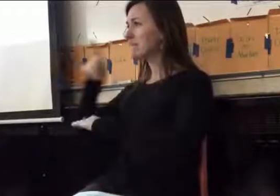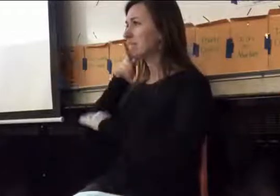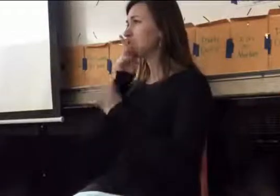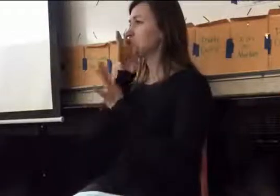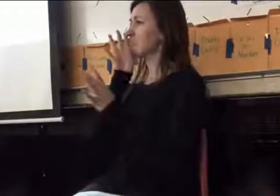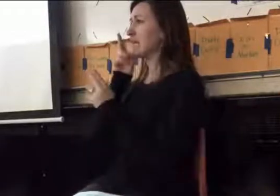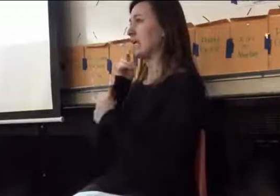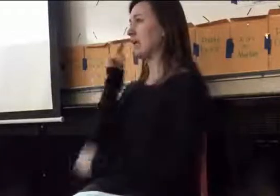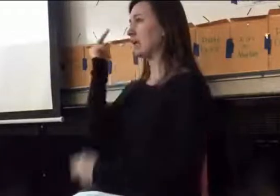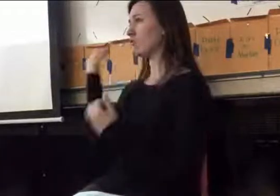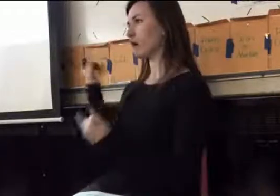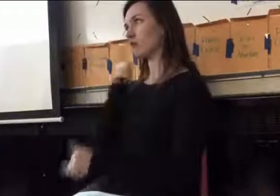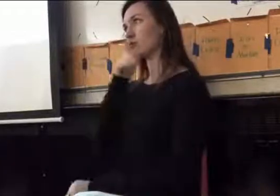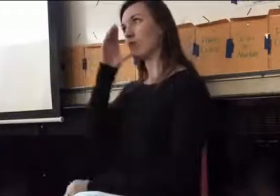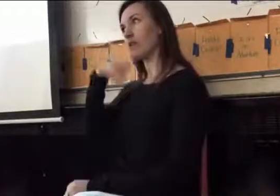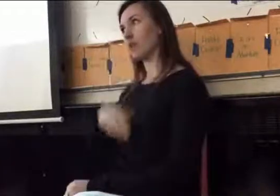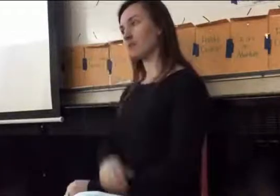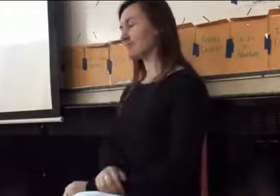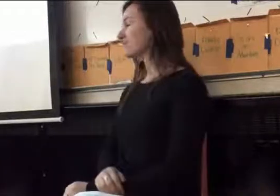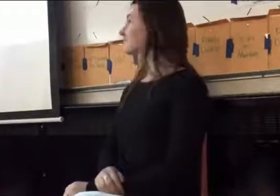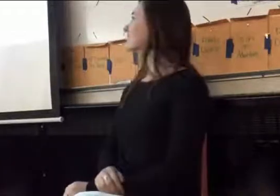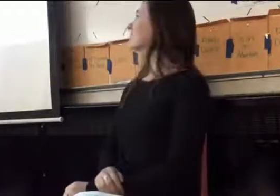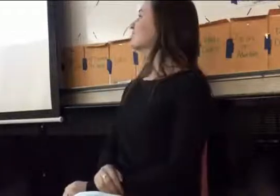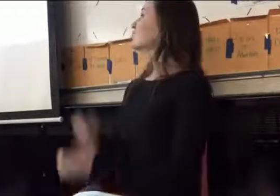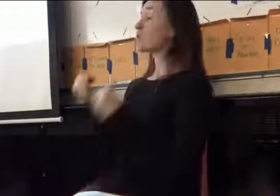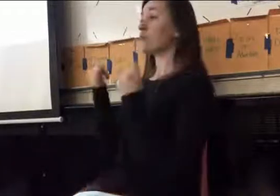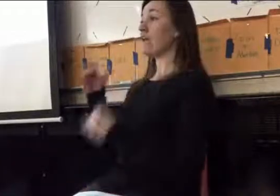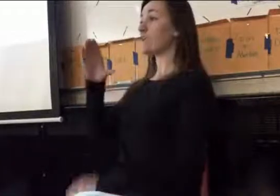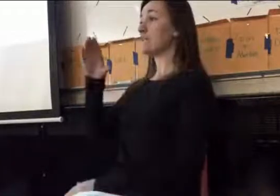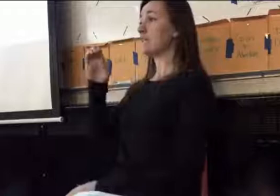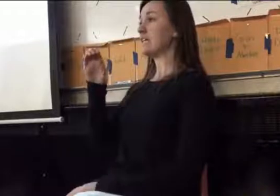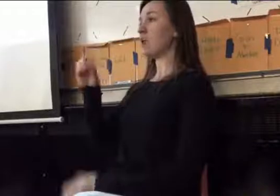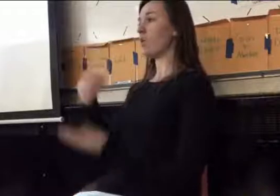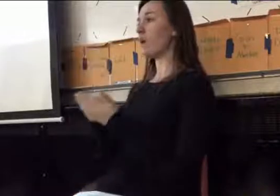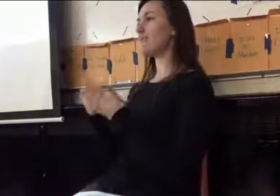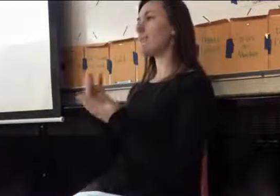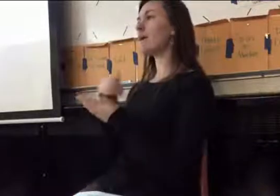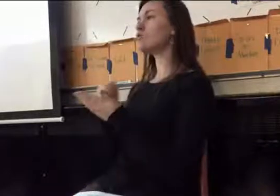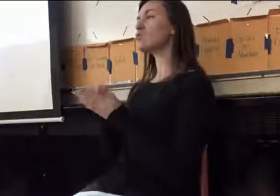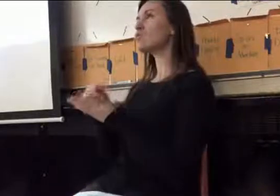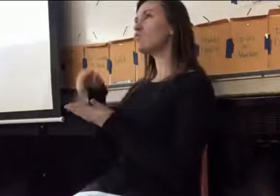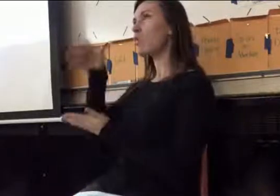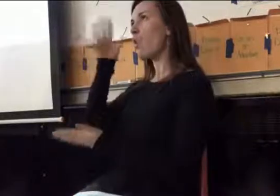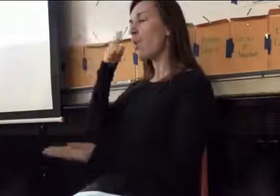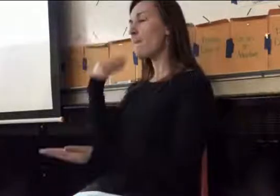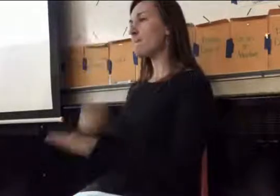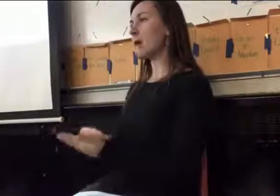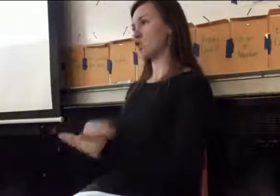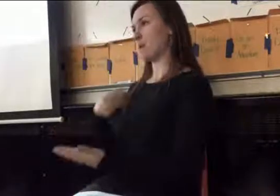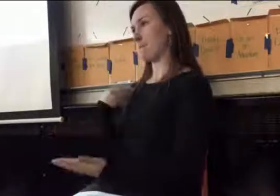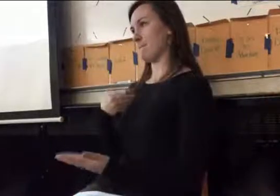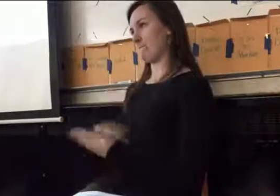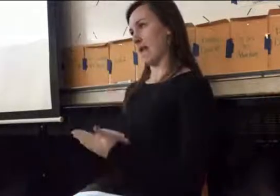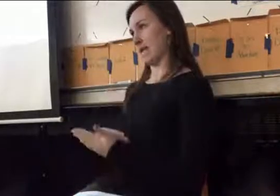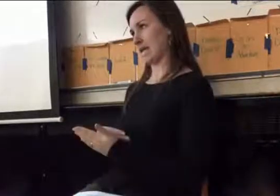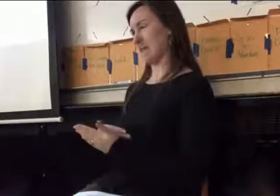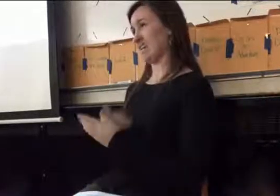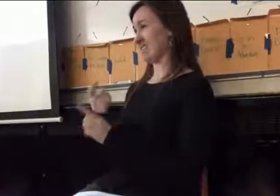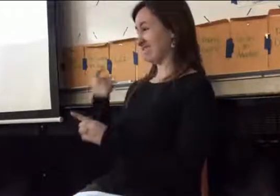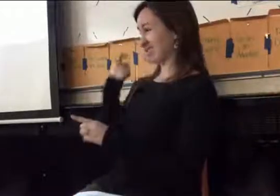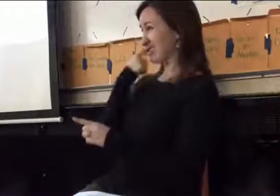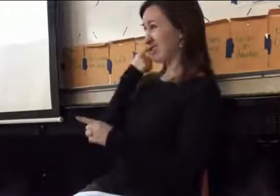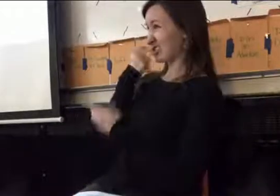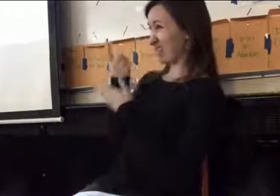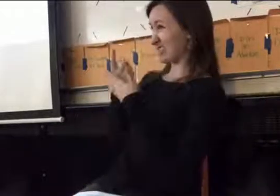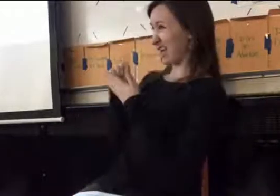Yeah, it's a really weird commercial. Now, the CEO of this company makes a ton of money. And in fact, just last week,